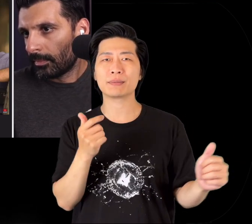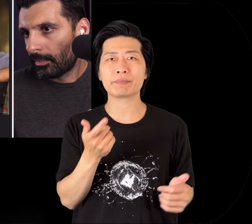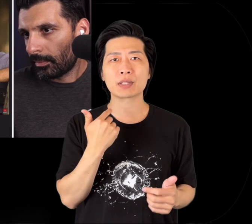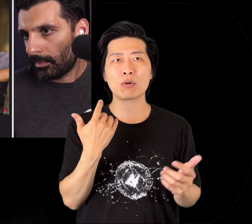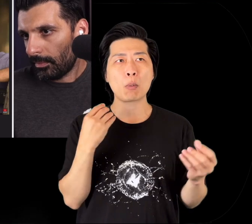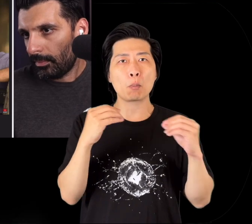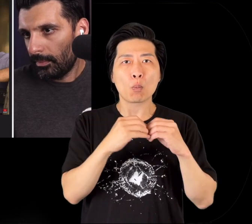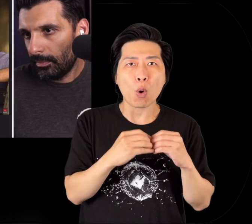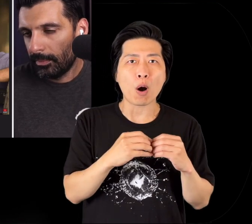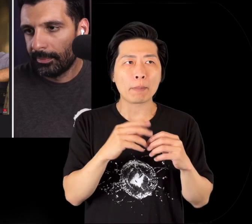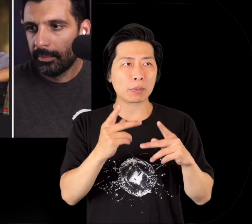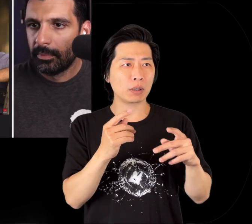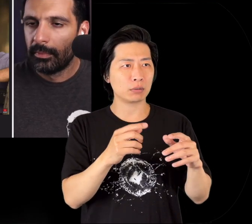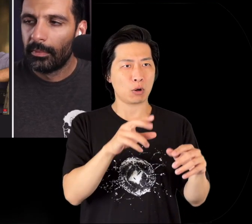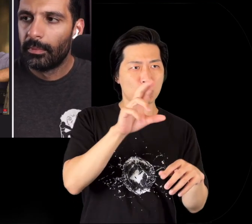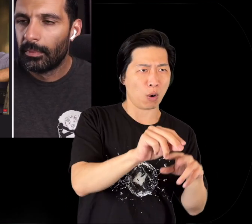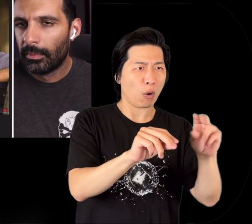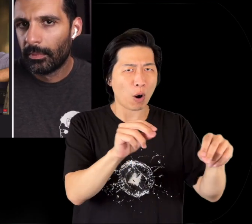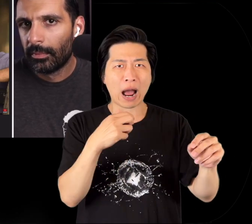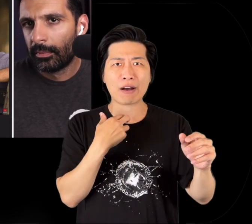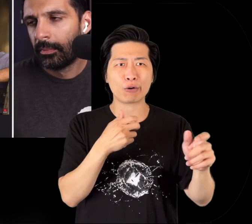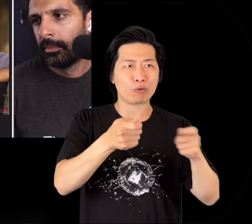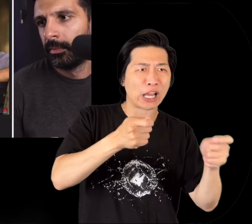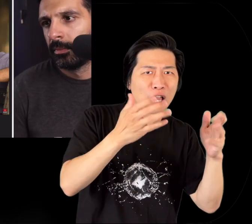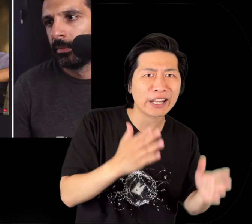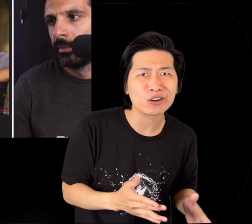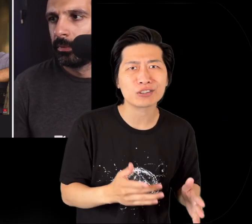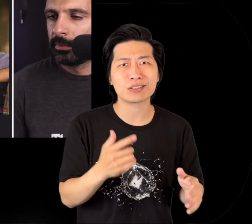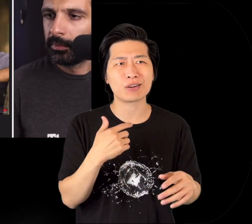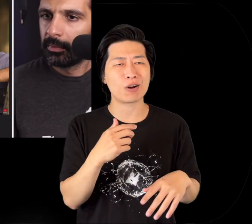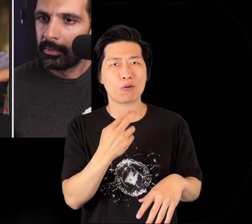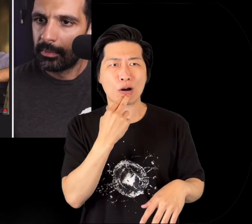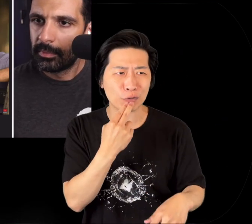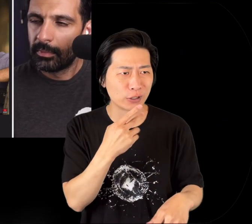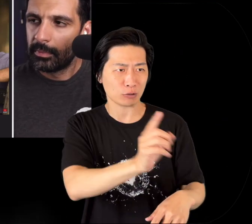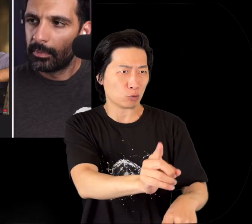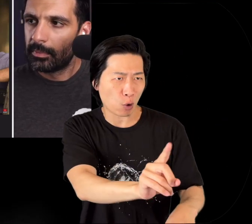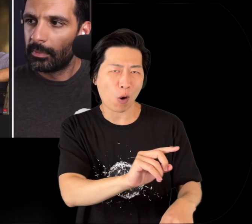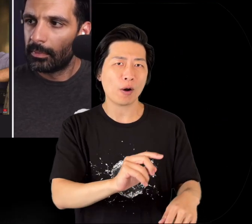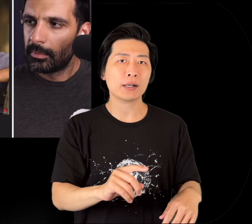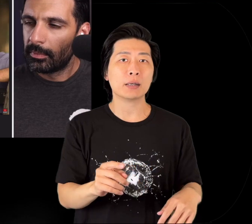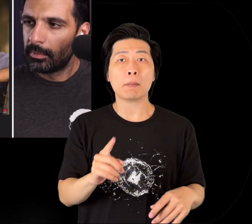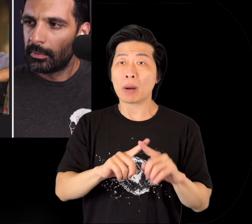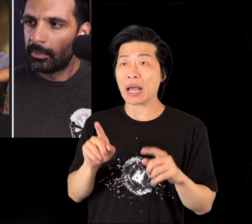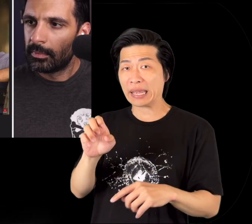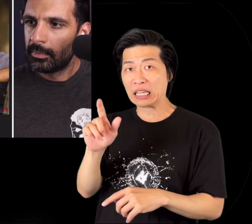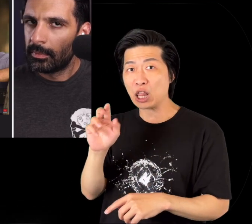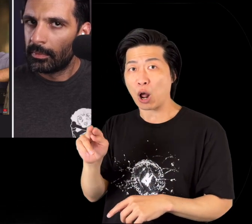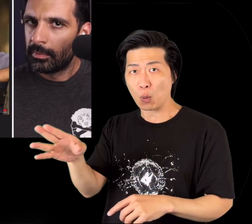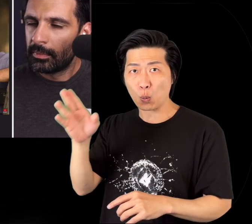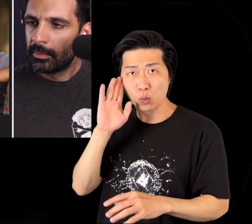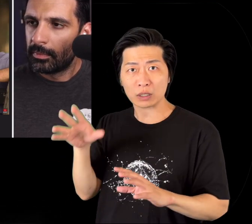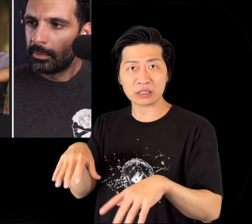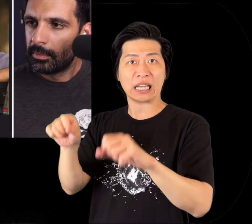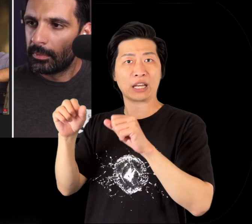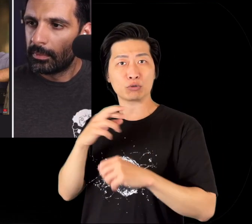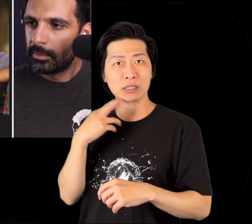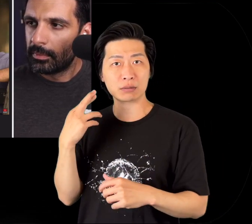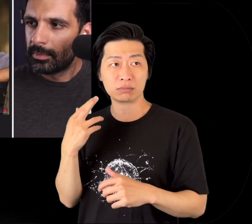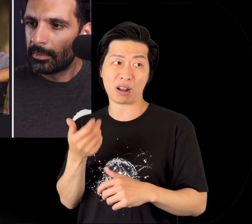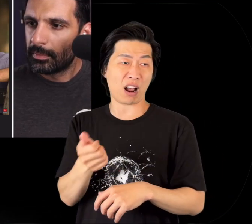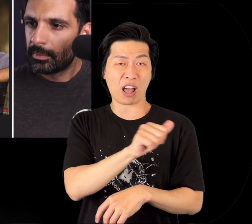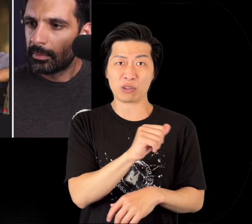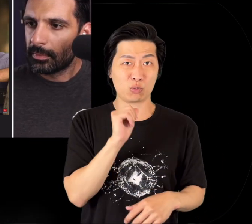regulators and referees than we have doers, and that he's going to take risks that others won't take. And